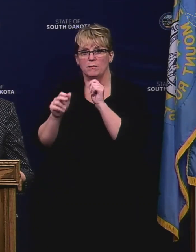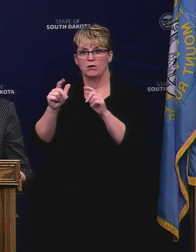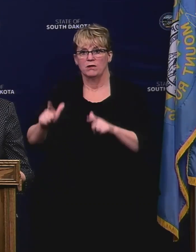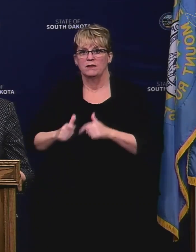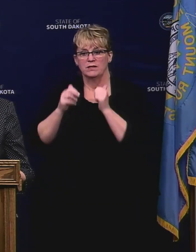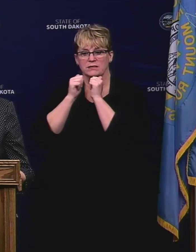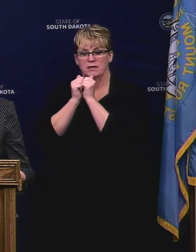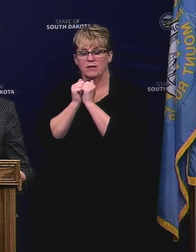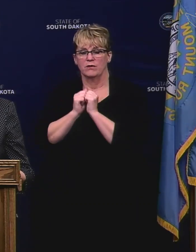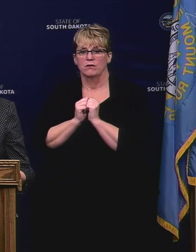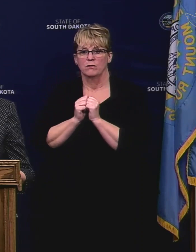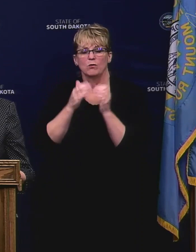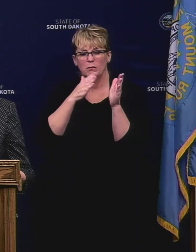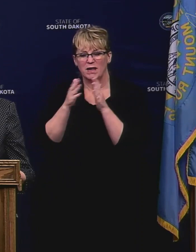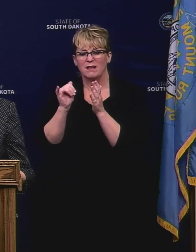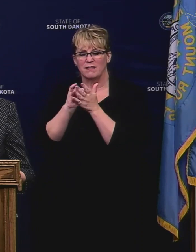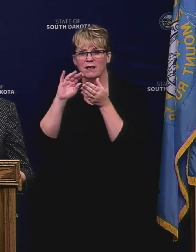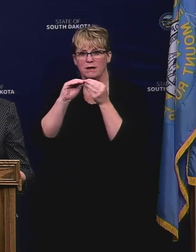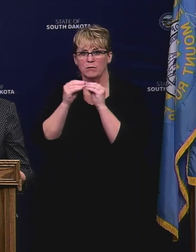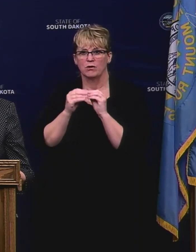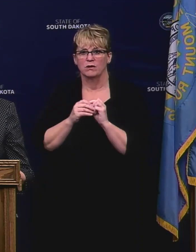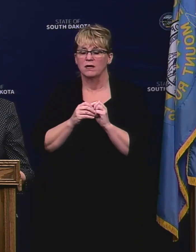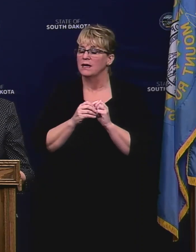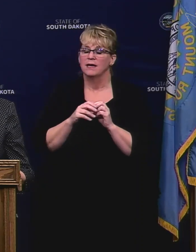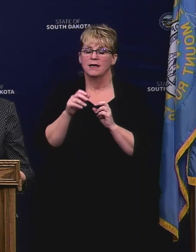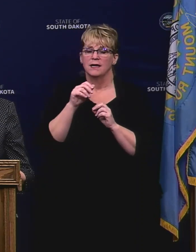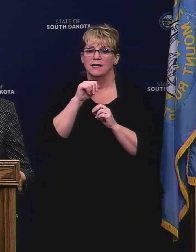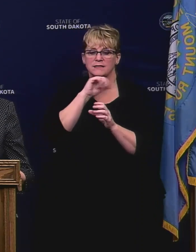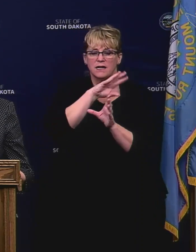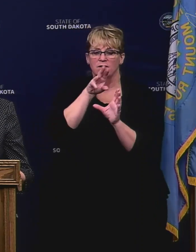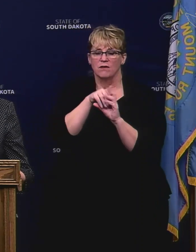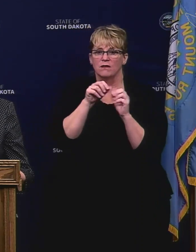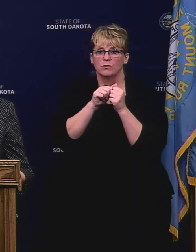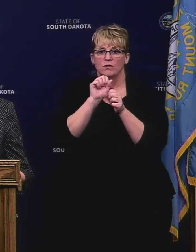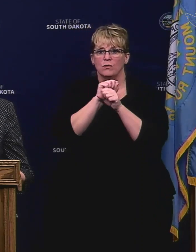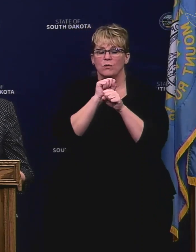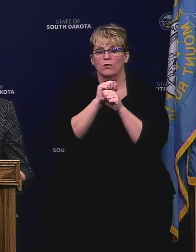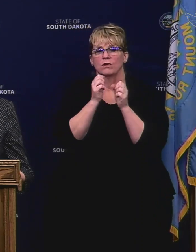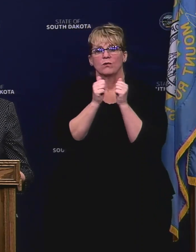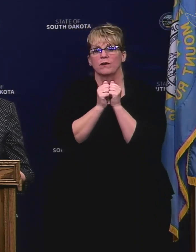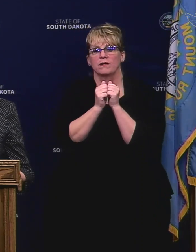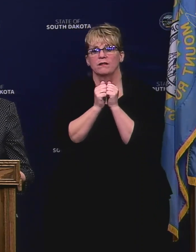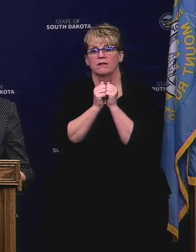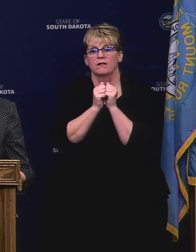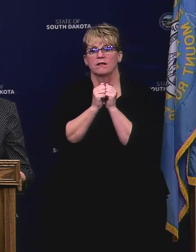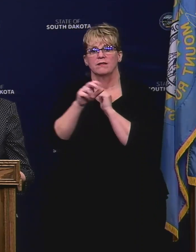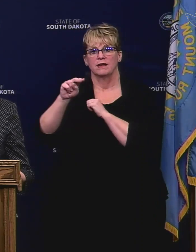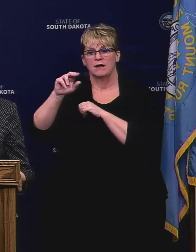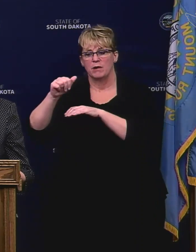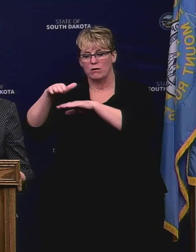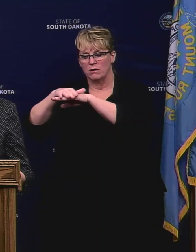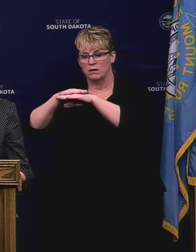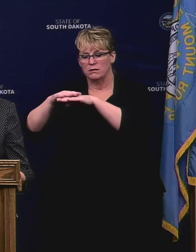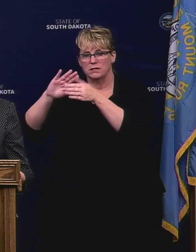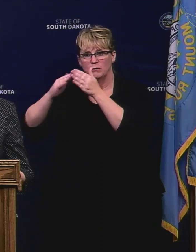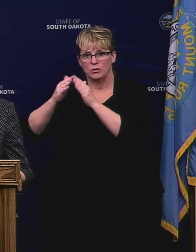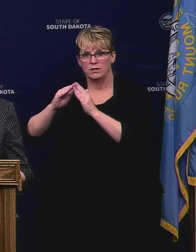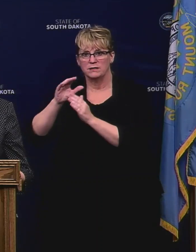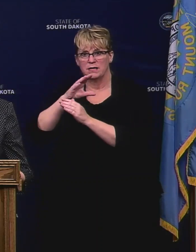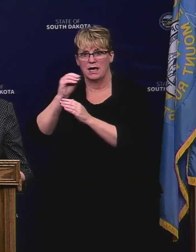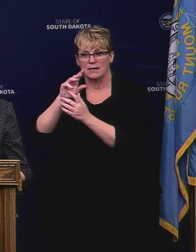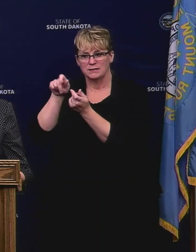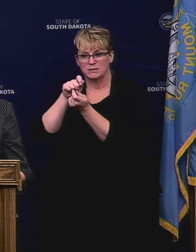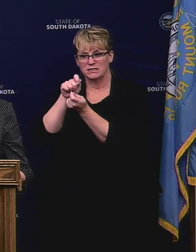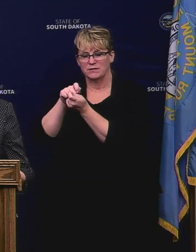planning for that. That's also not counting the work that we will be doing with tribal communities and